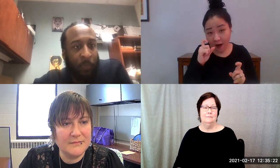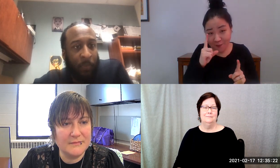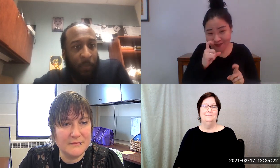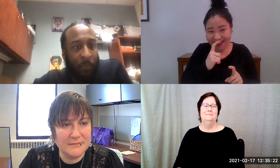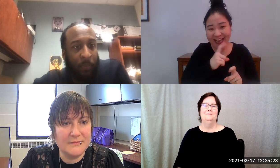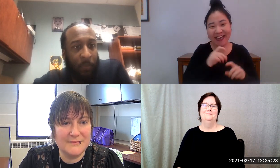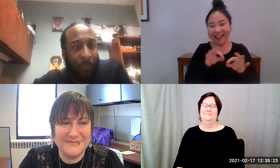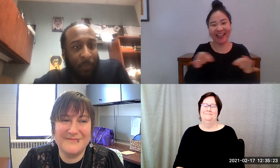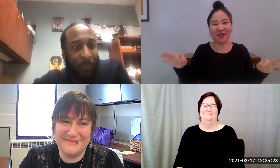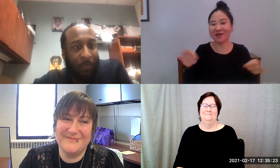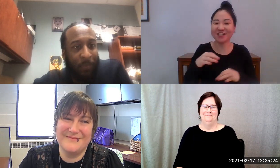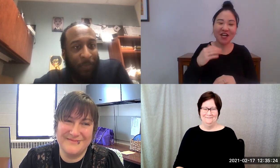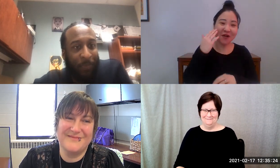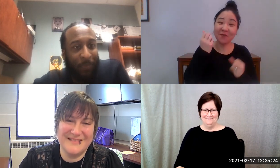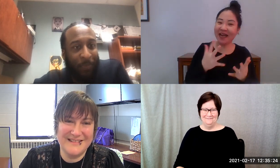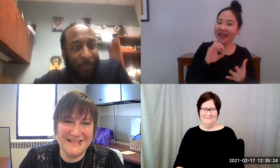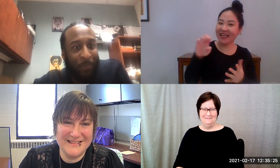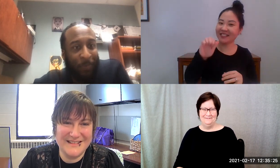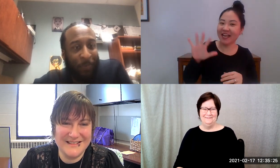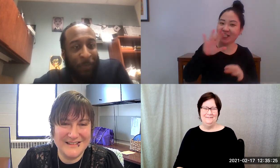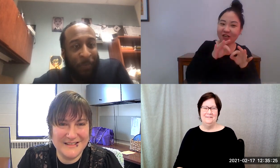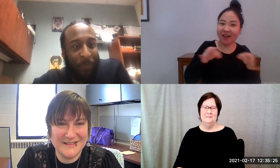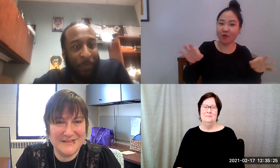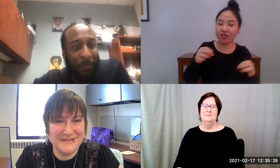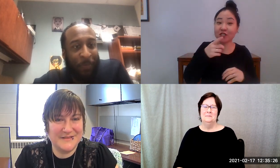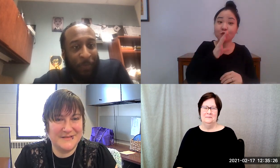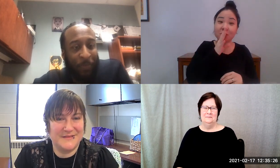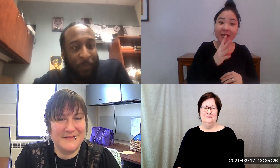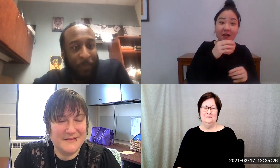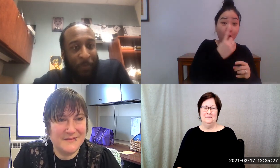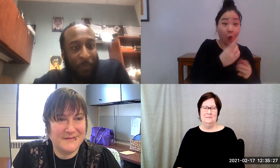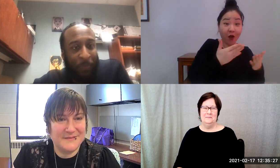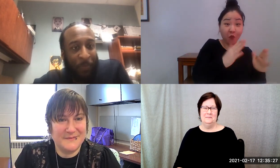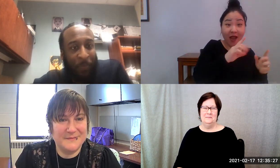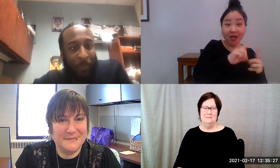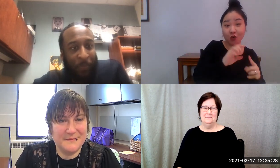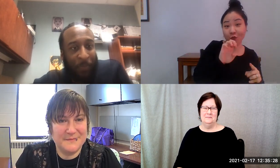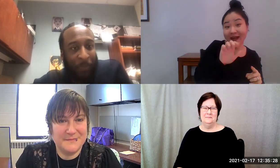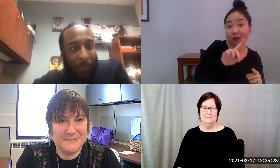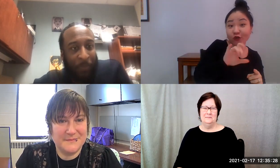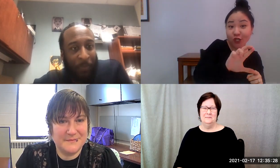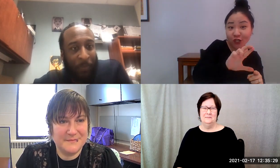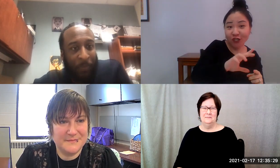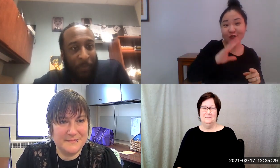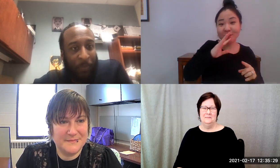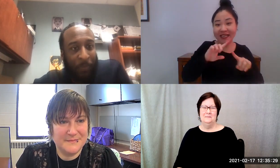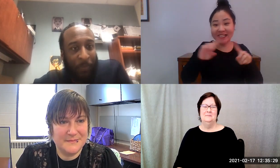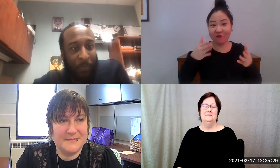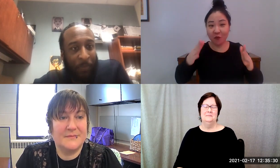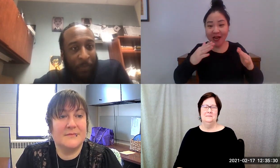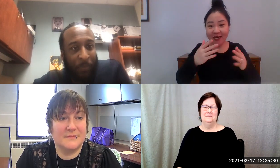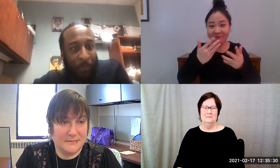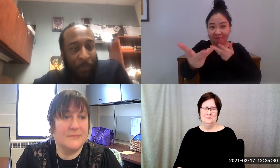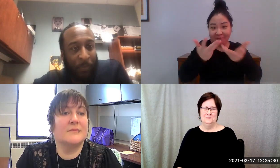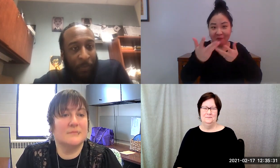a complicated language. Many East Asian languages, you speak one way to an elder, you speak